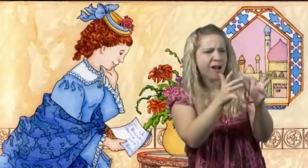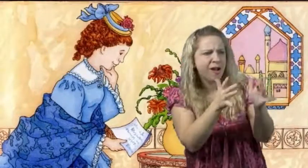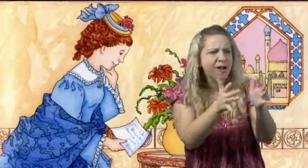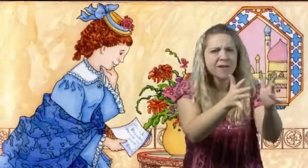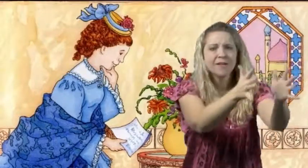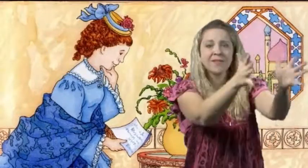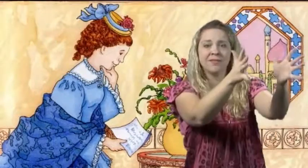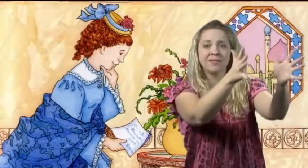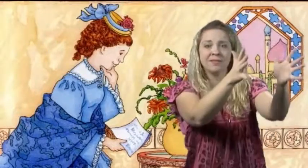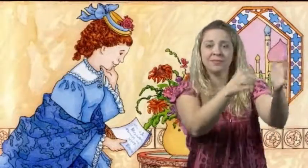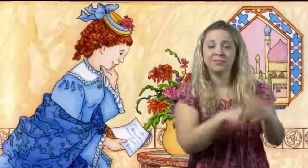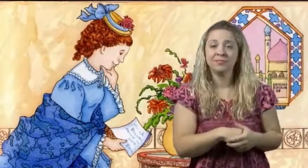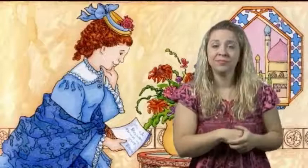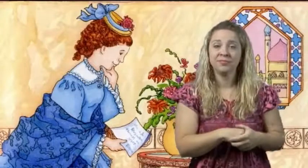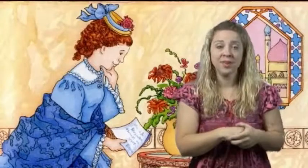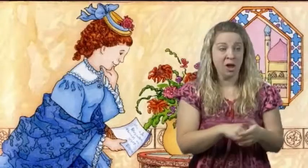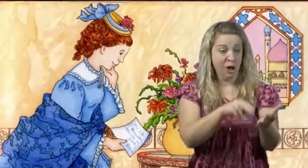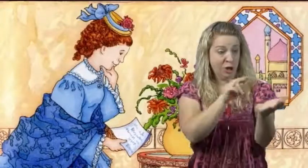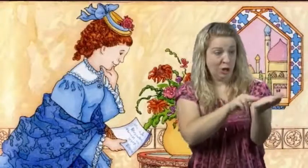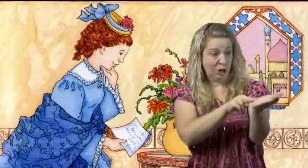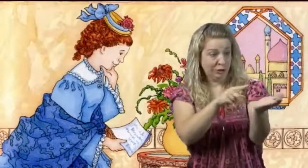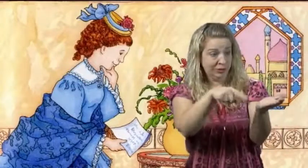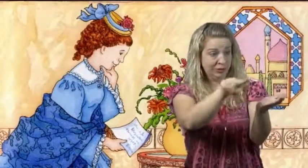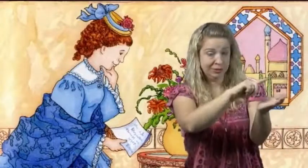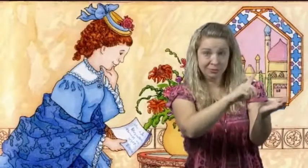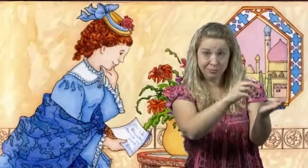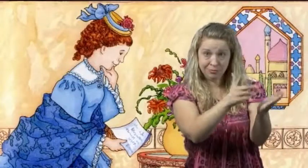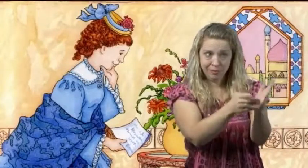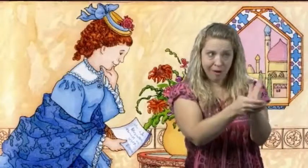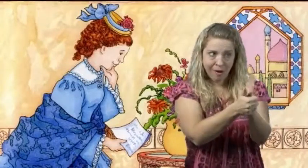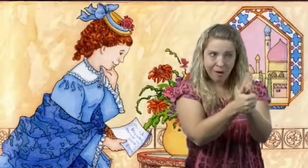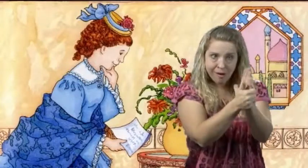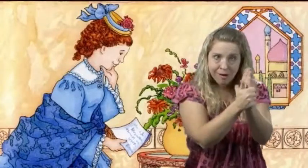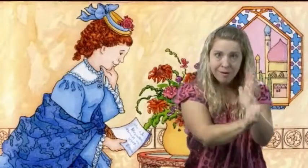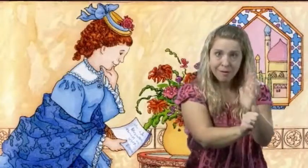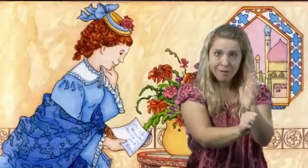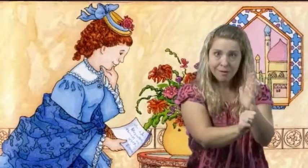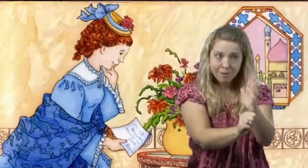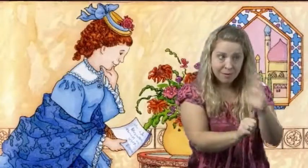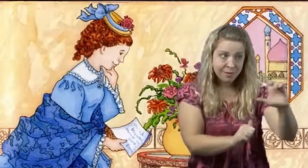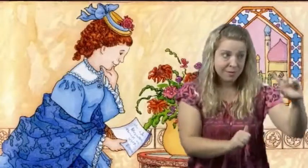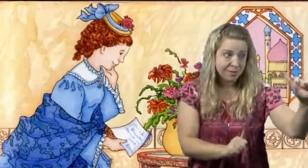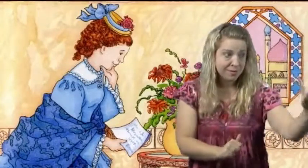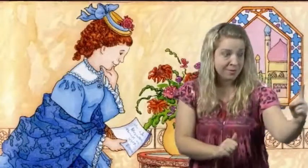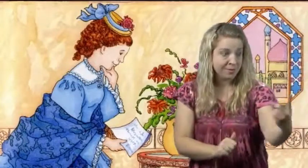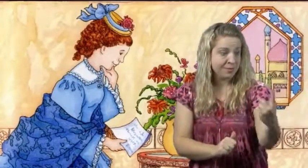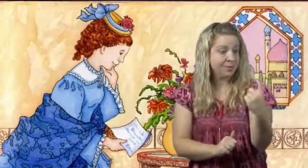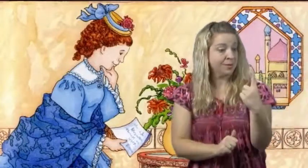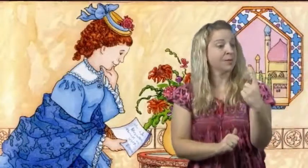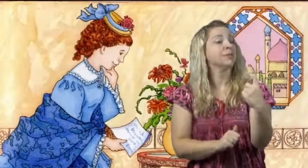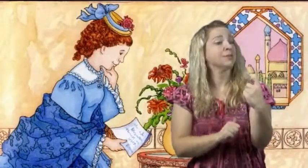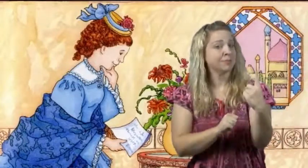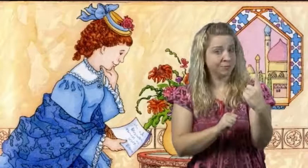Many of Florence's well-trained nurses, called Nightingales, came for her blessing before they began their